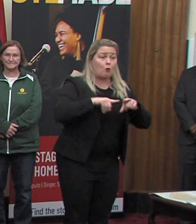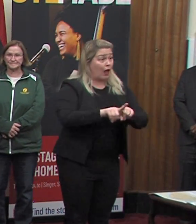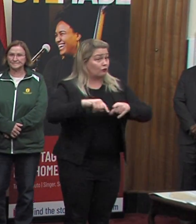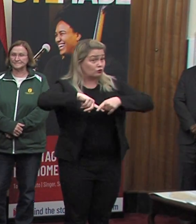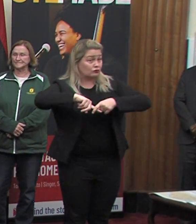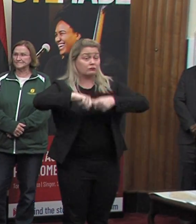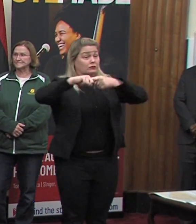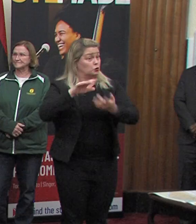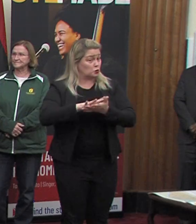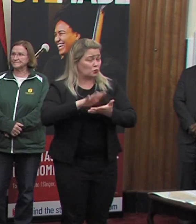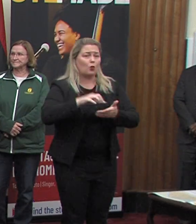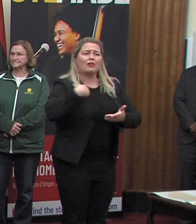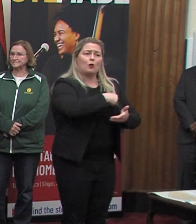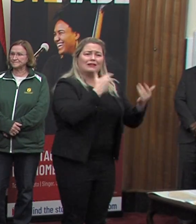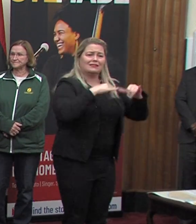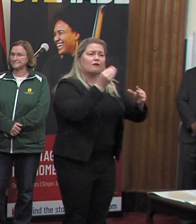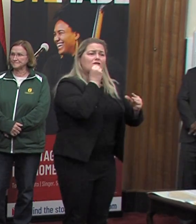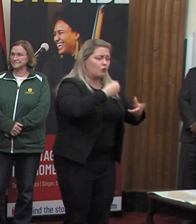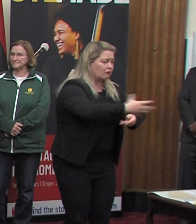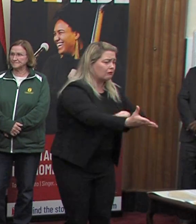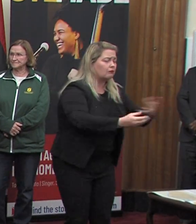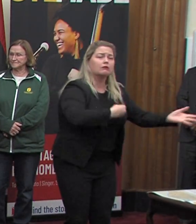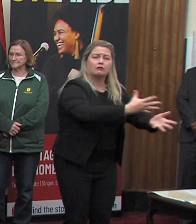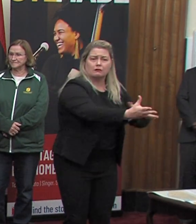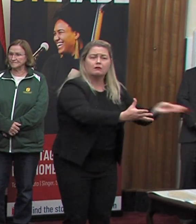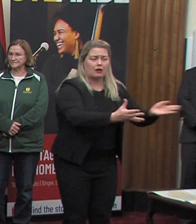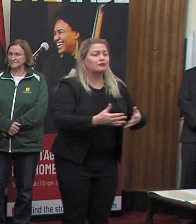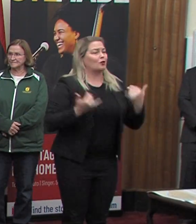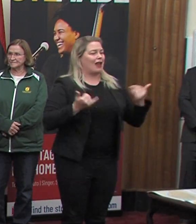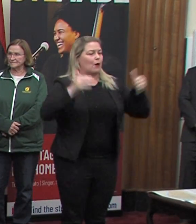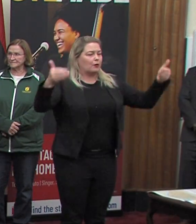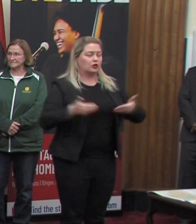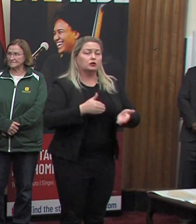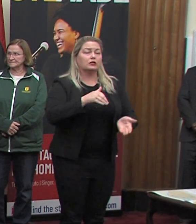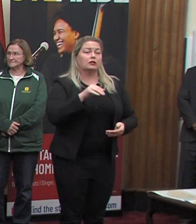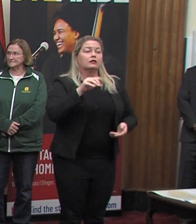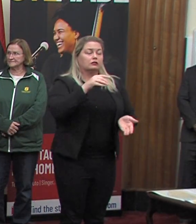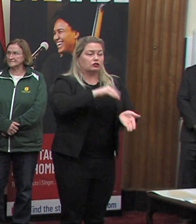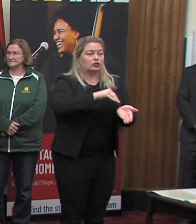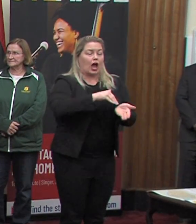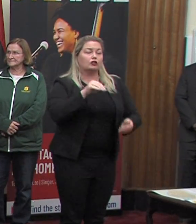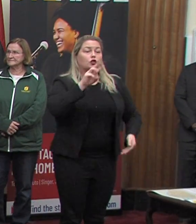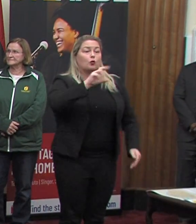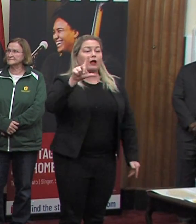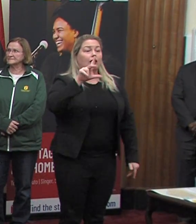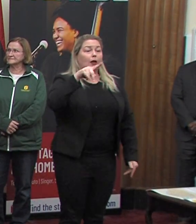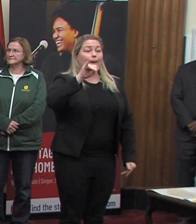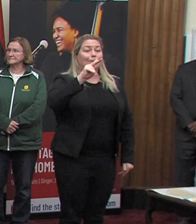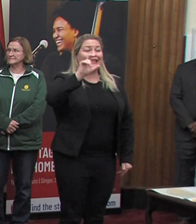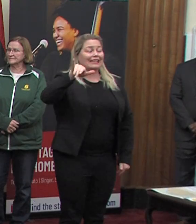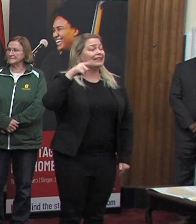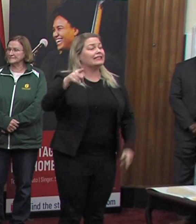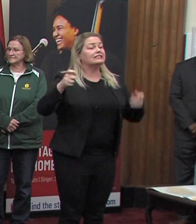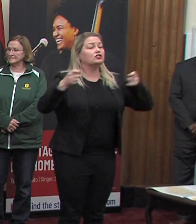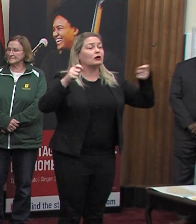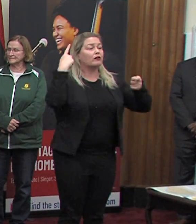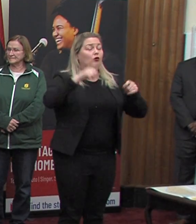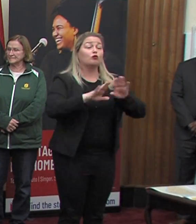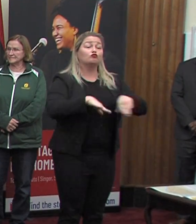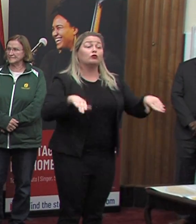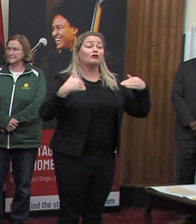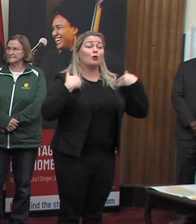school is out. So I'm going to introduce to you Dr. Will Pinkney, who is the Director of Children, Youth, and